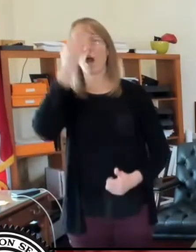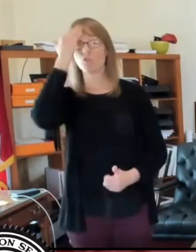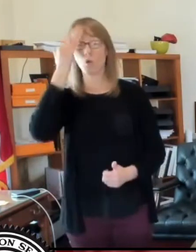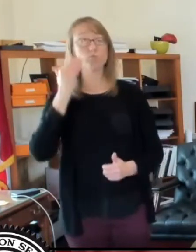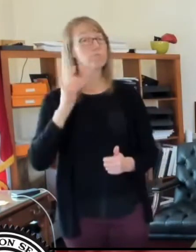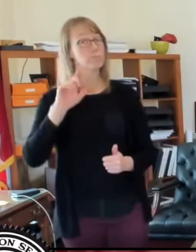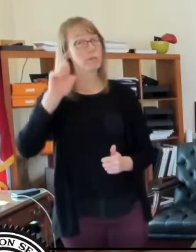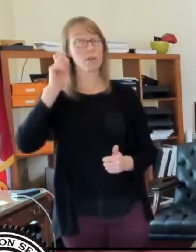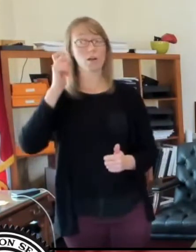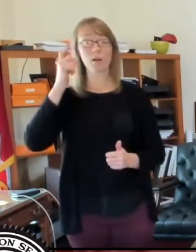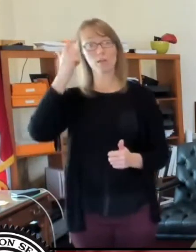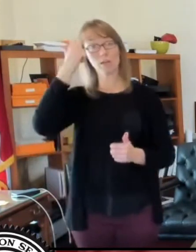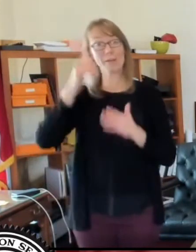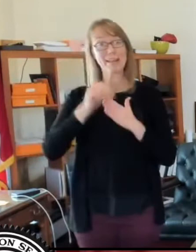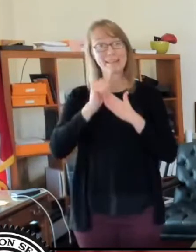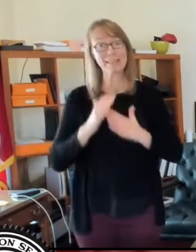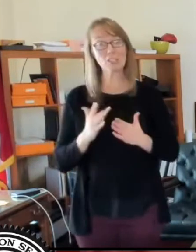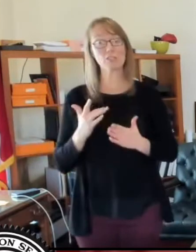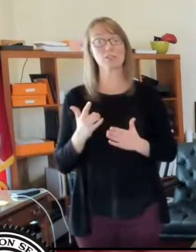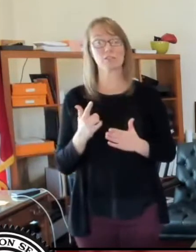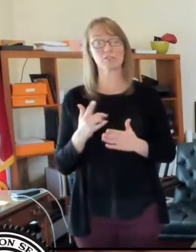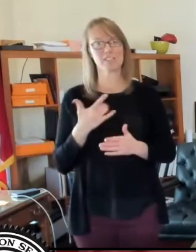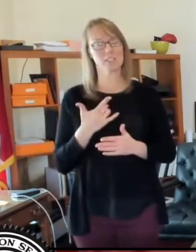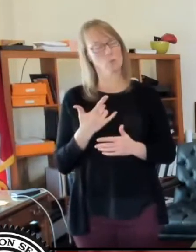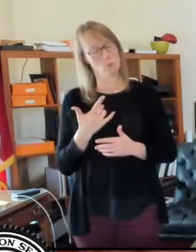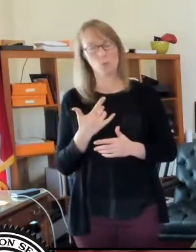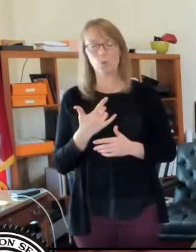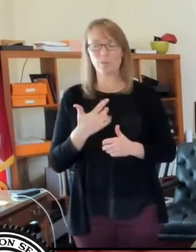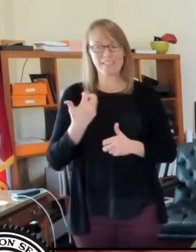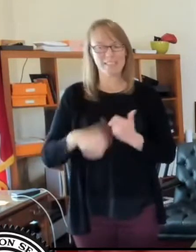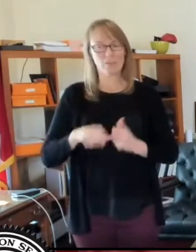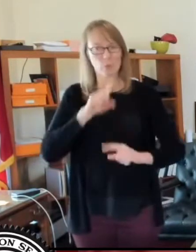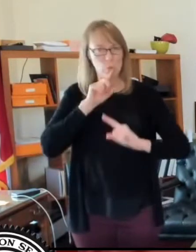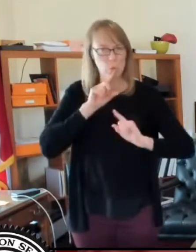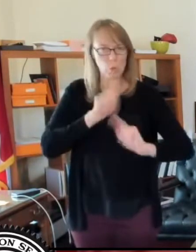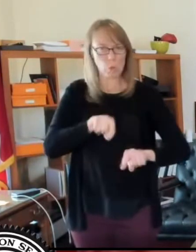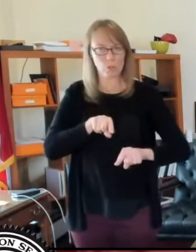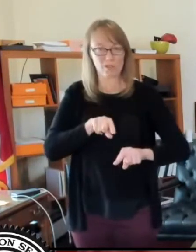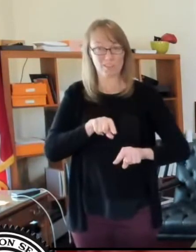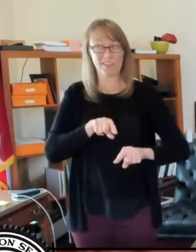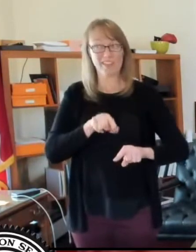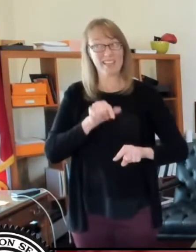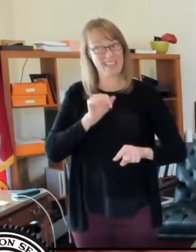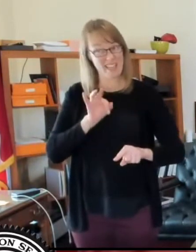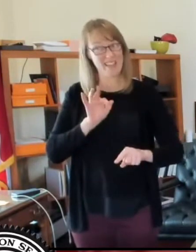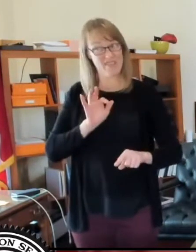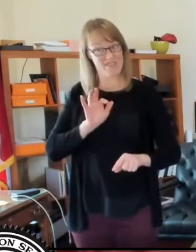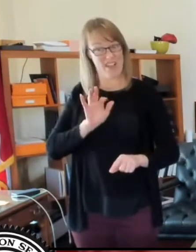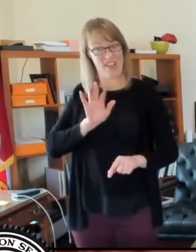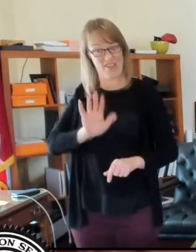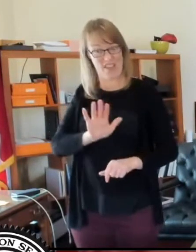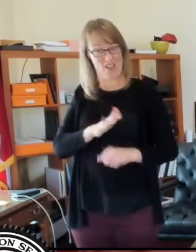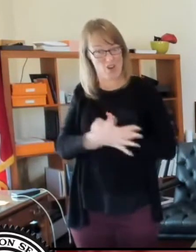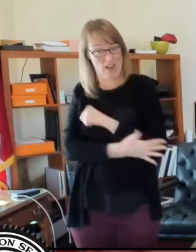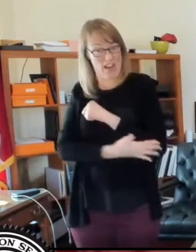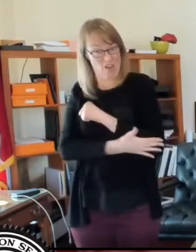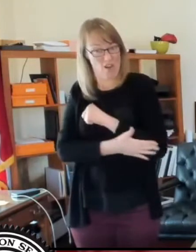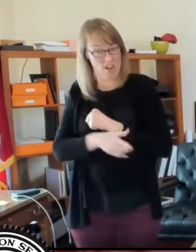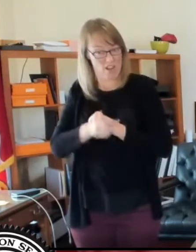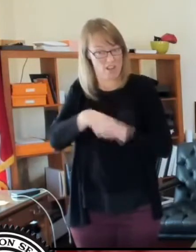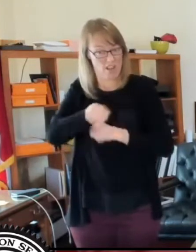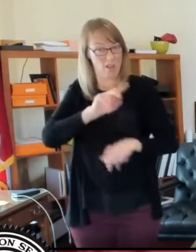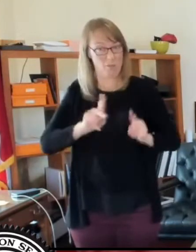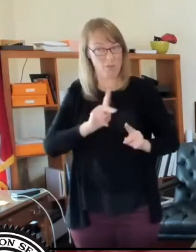do not want a mask mandate. But I think it was a really courageous and thing